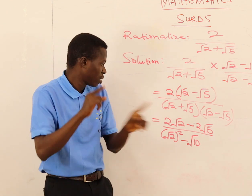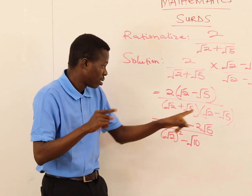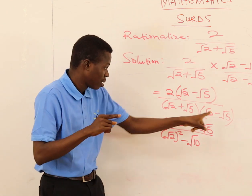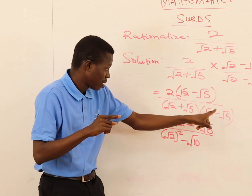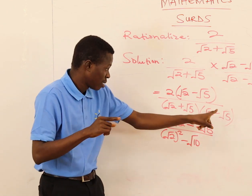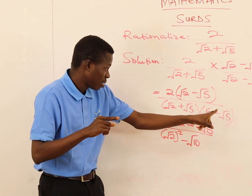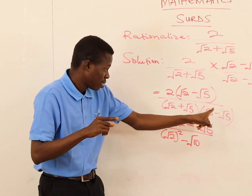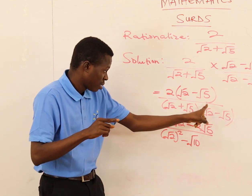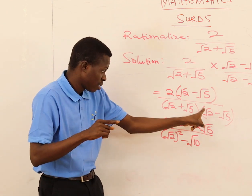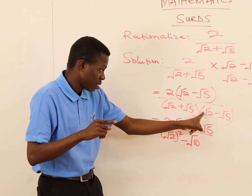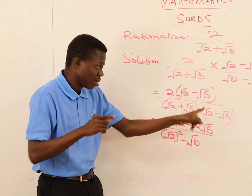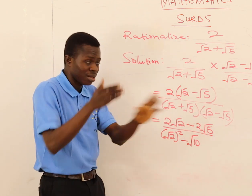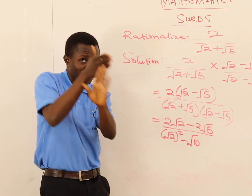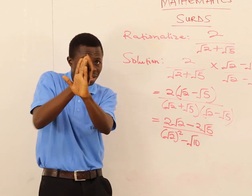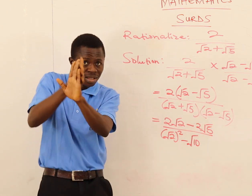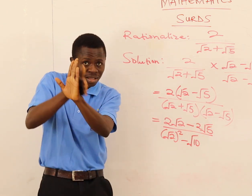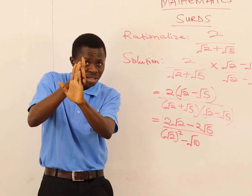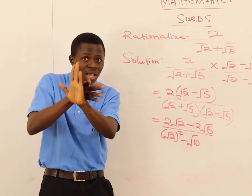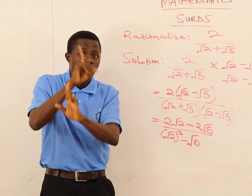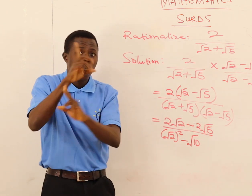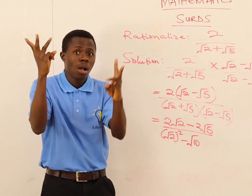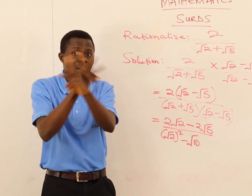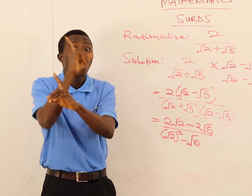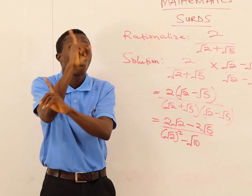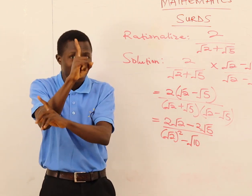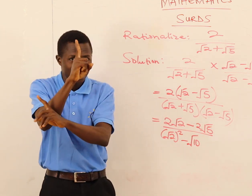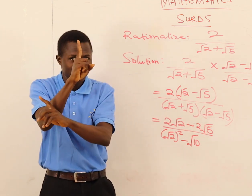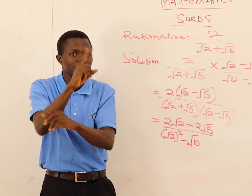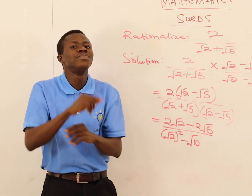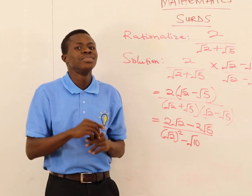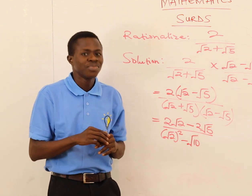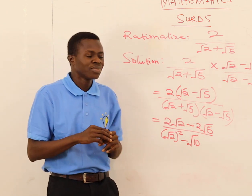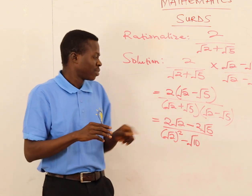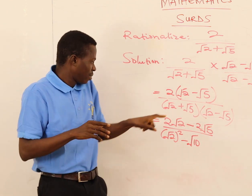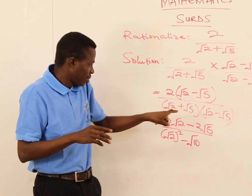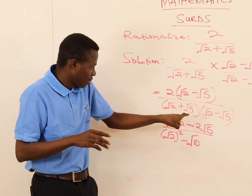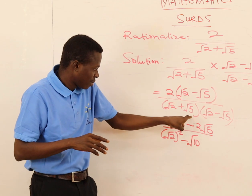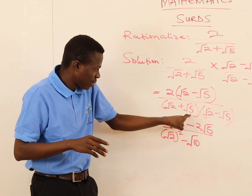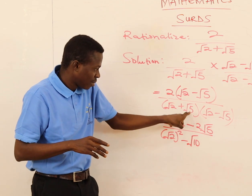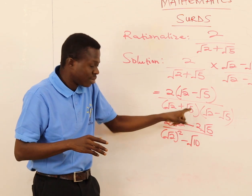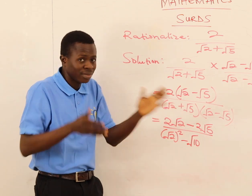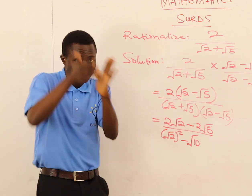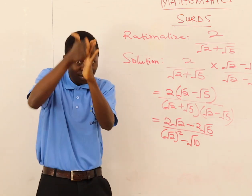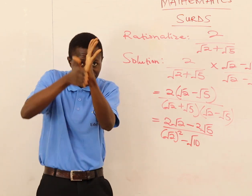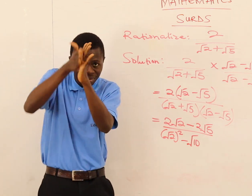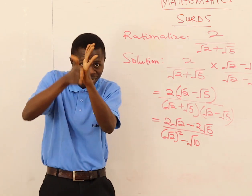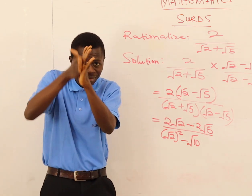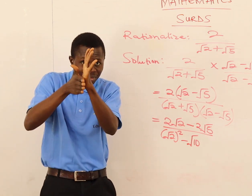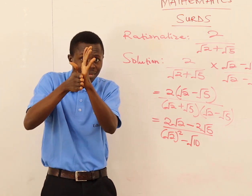Then we multiply the next expression. So the number outside the square root sign is 1,